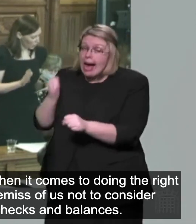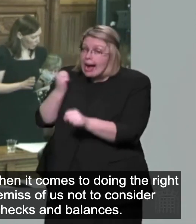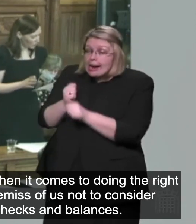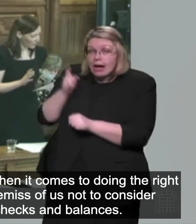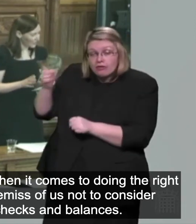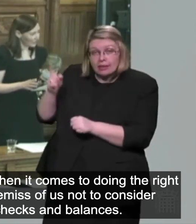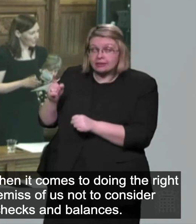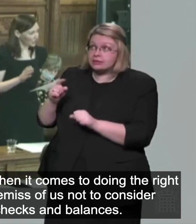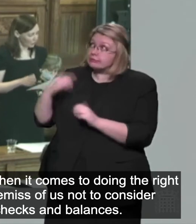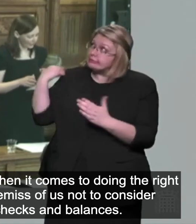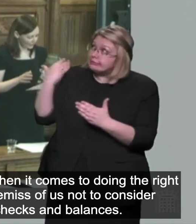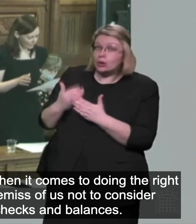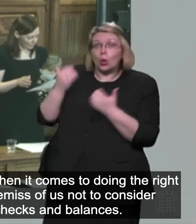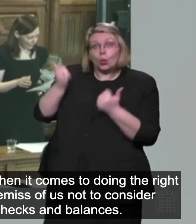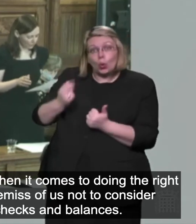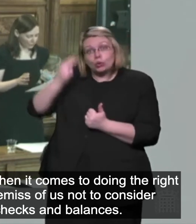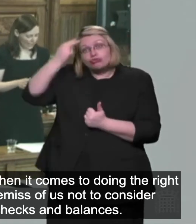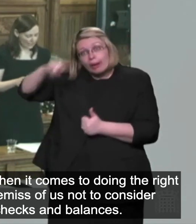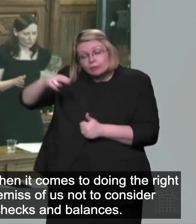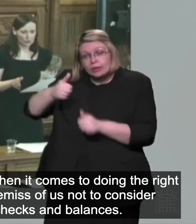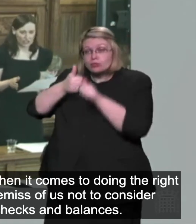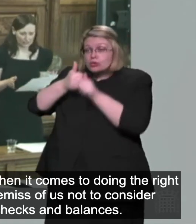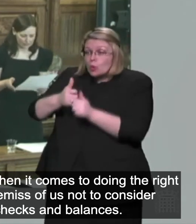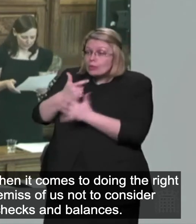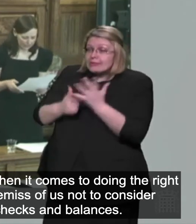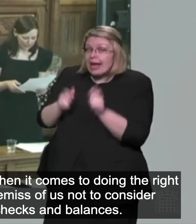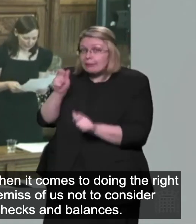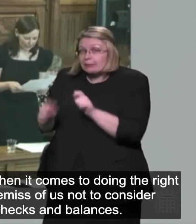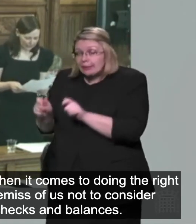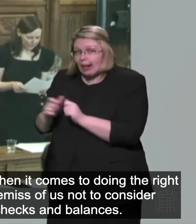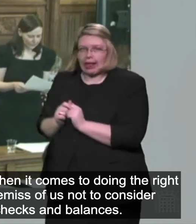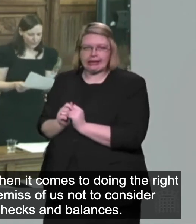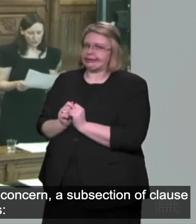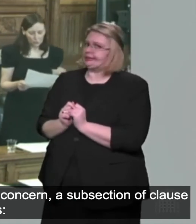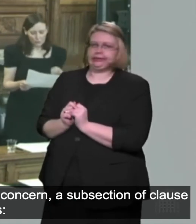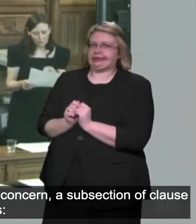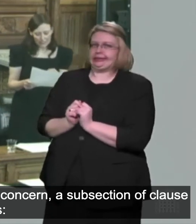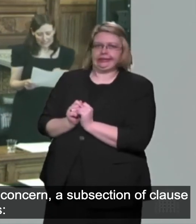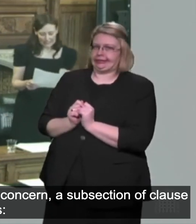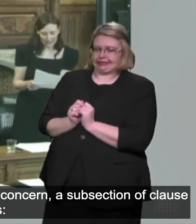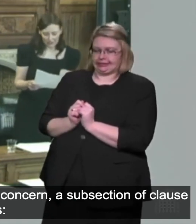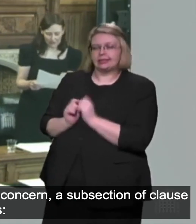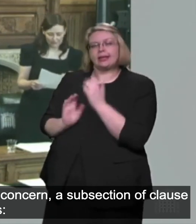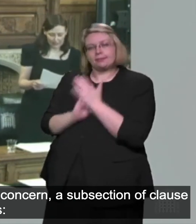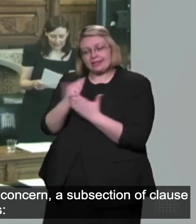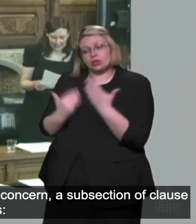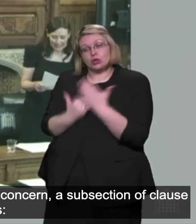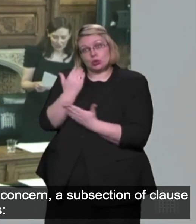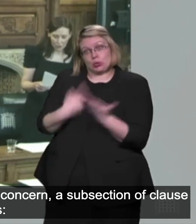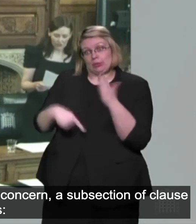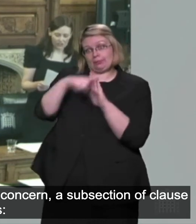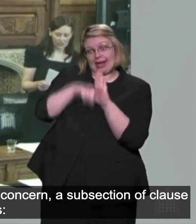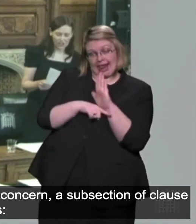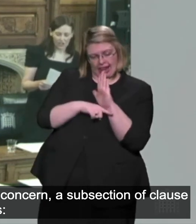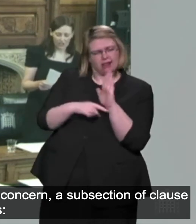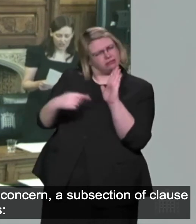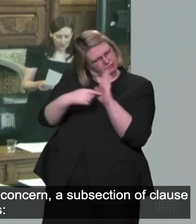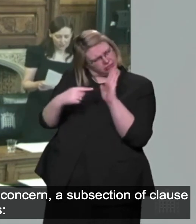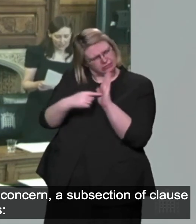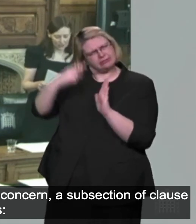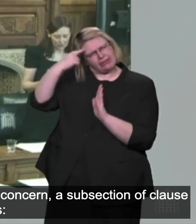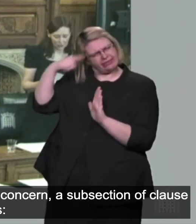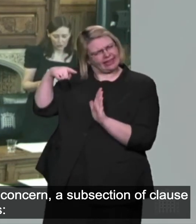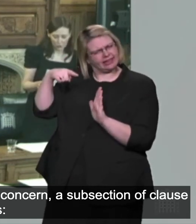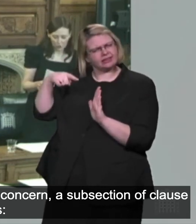us not to consider strengthening bills with adequate checks and balances. So when reading the draft bill, I did note with concern